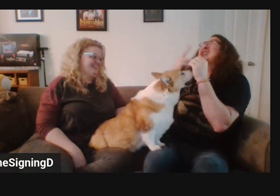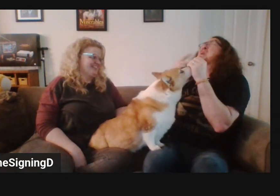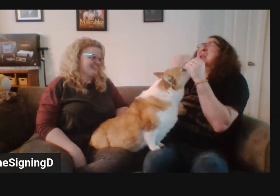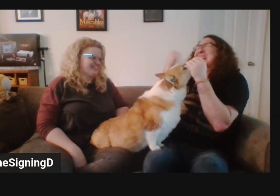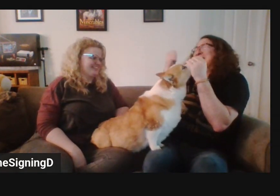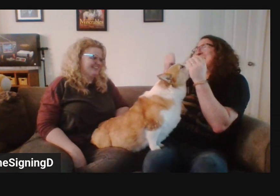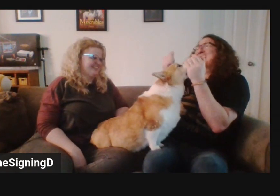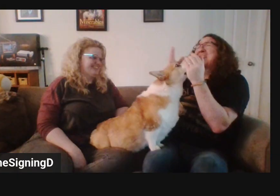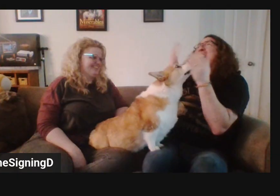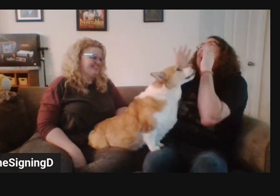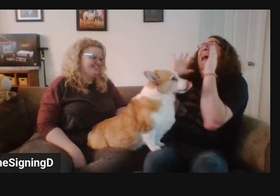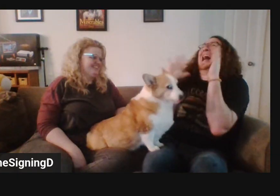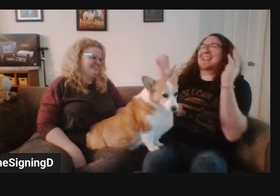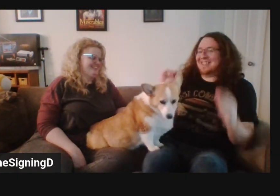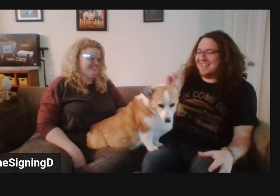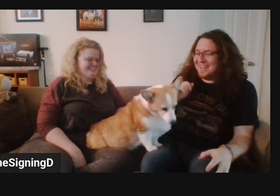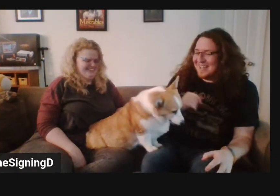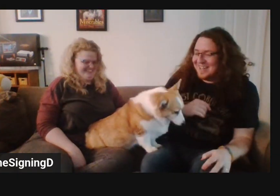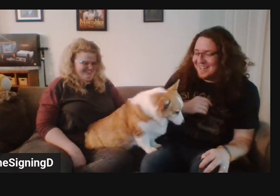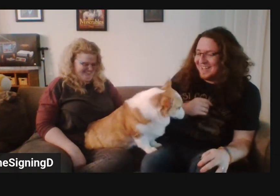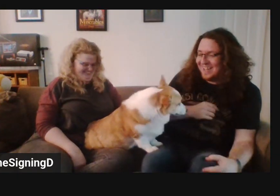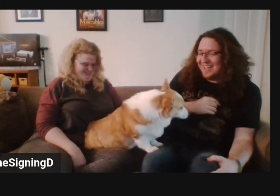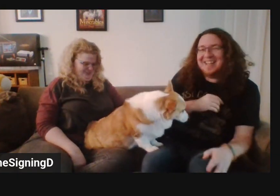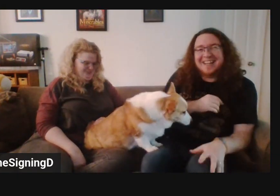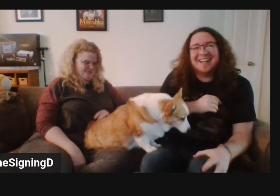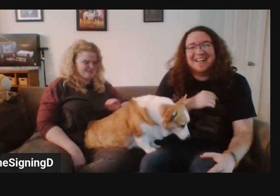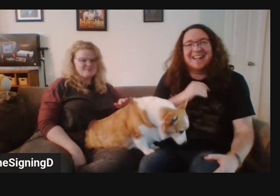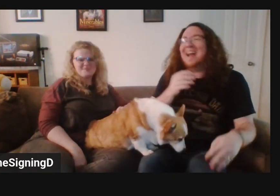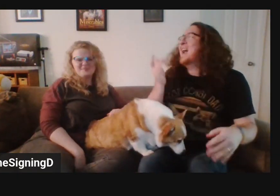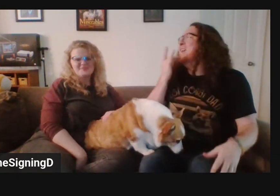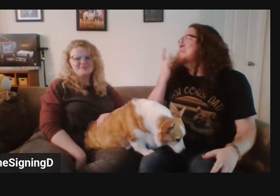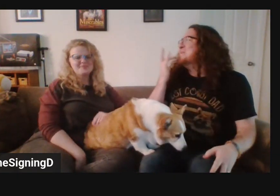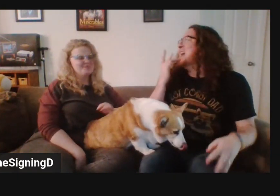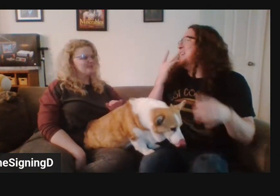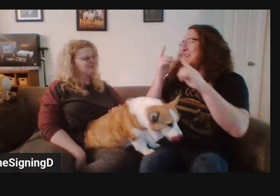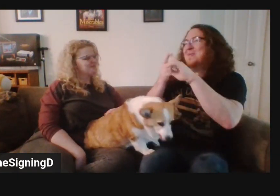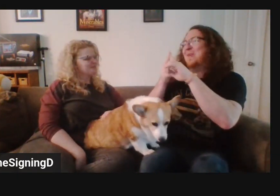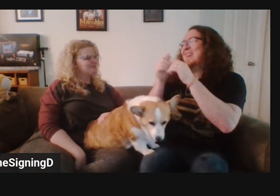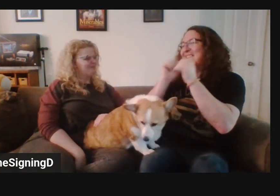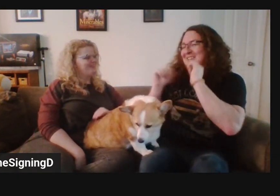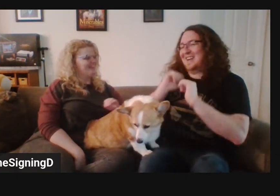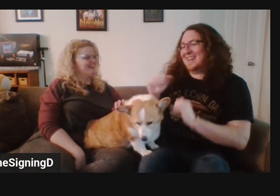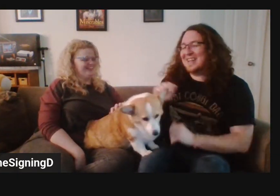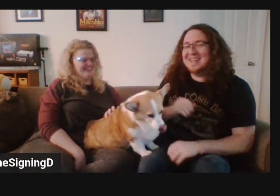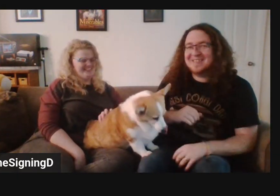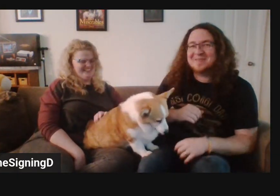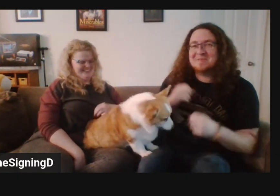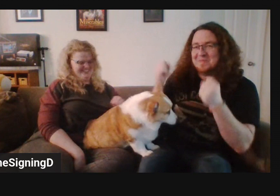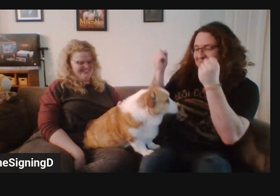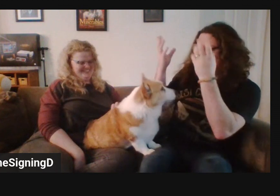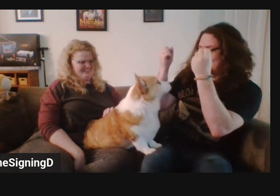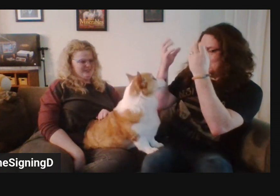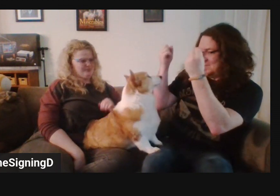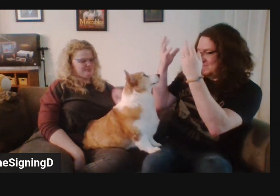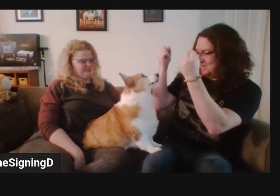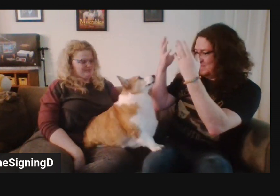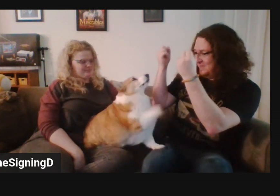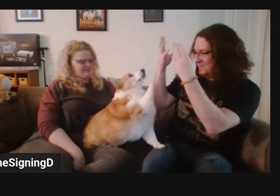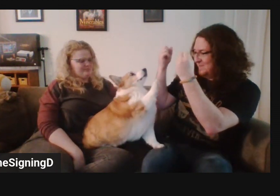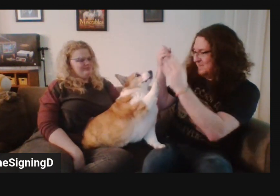most. Yeah, I think this is our favorite point of the show. Yes. Yeah, this is our favorite point in the show.